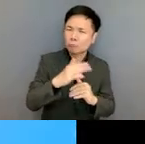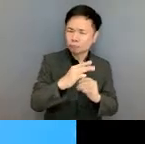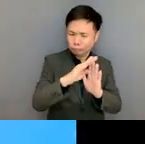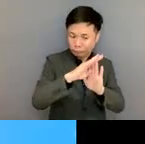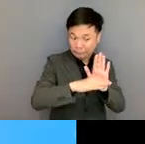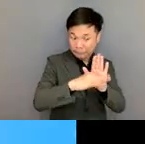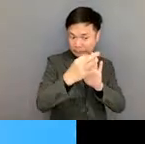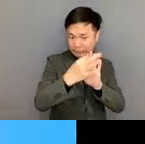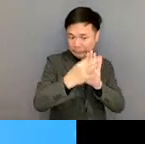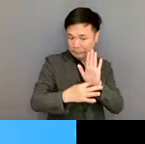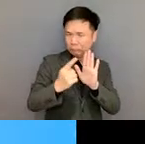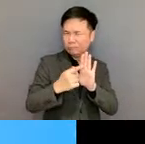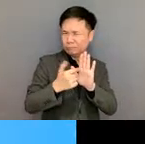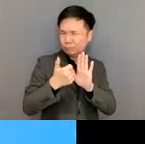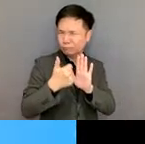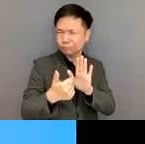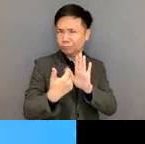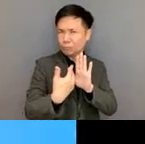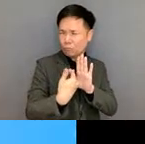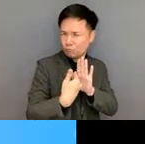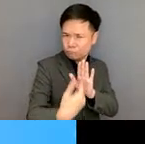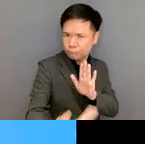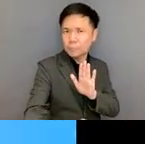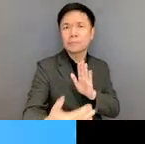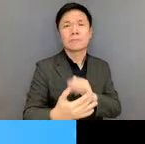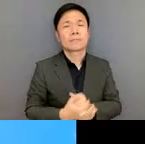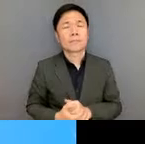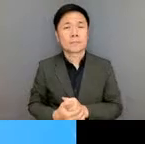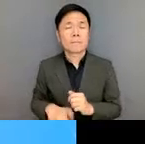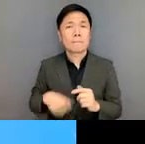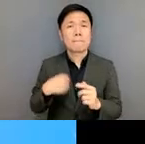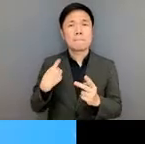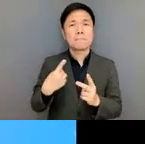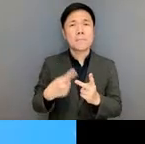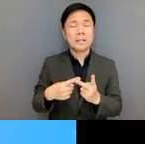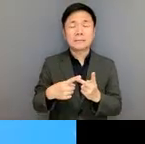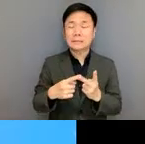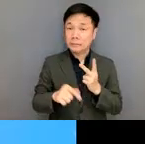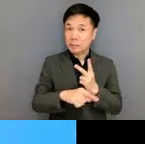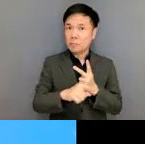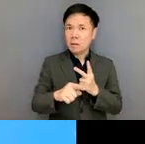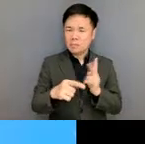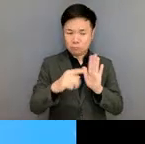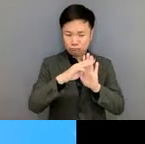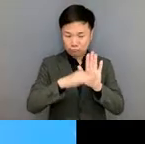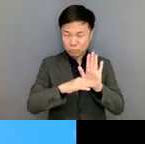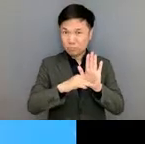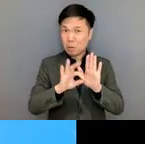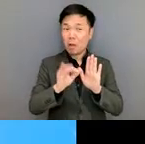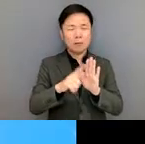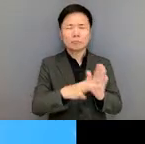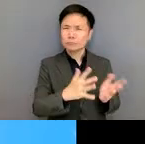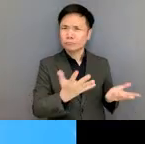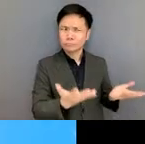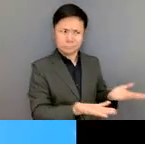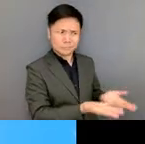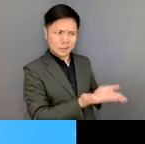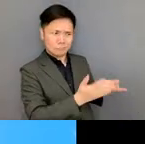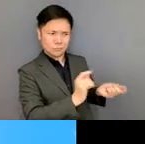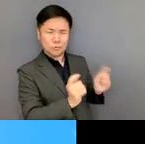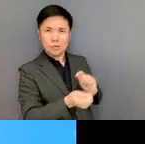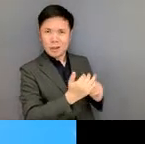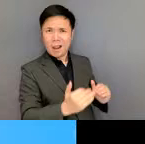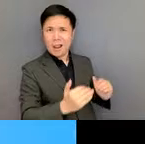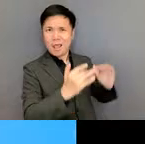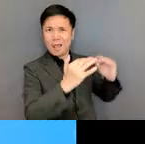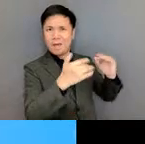to effectively bring about meaningful change. Because gender mainstreaming in and by itself